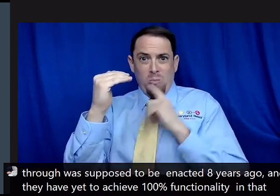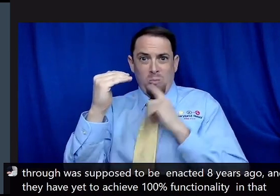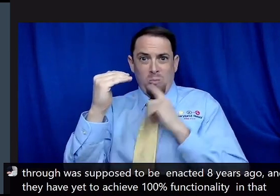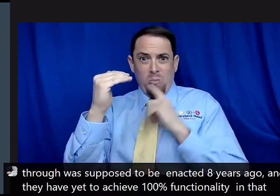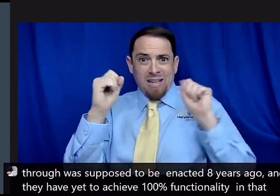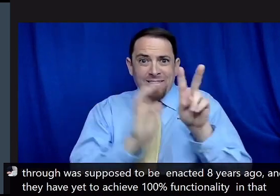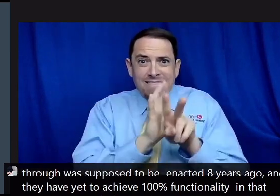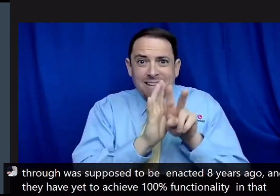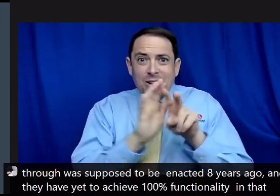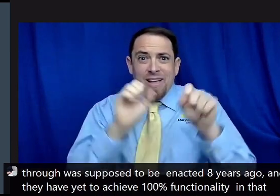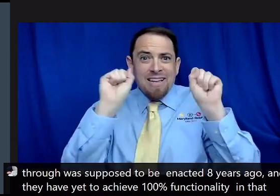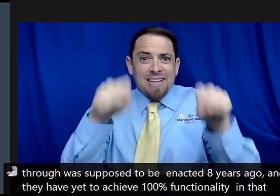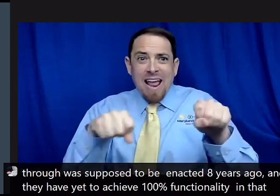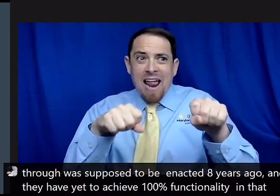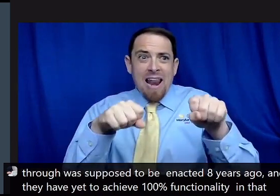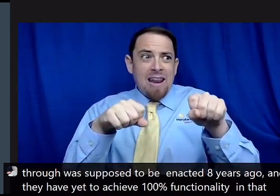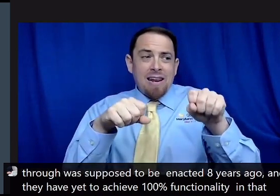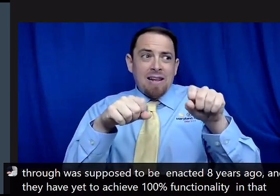audio.